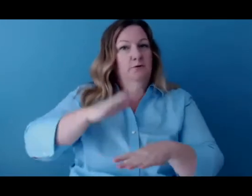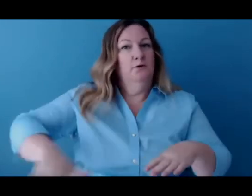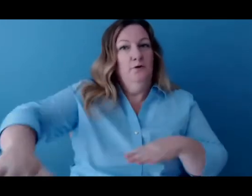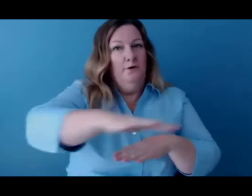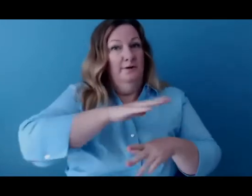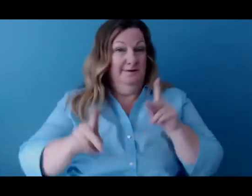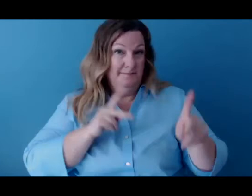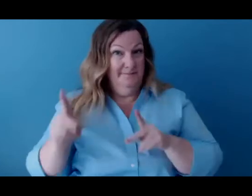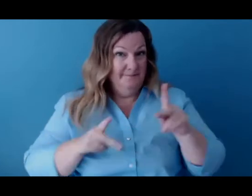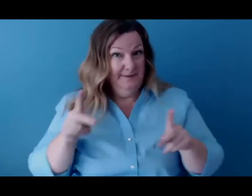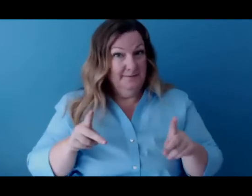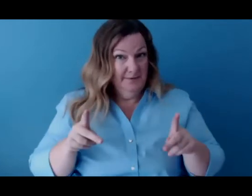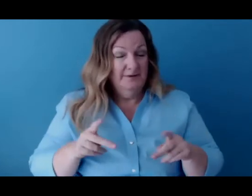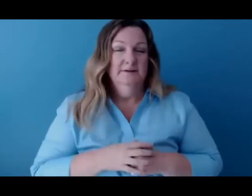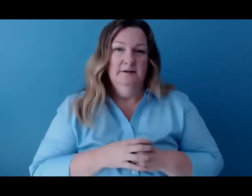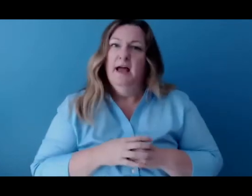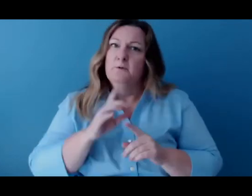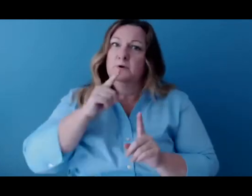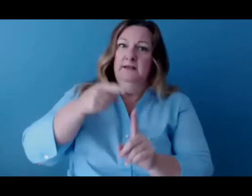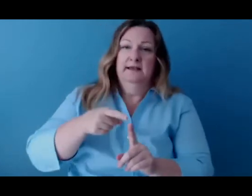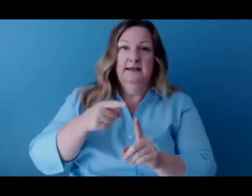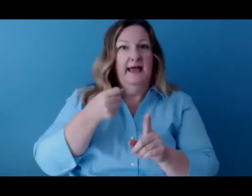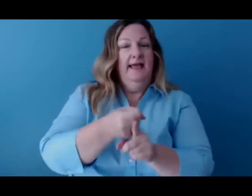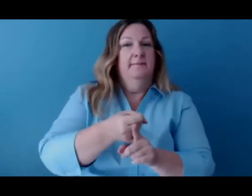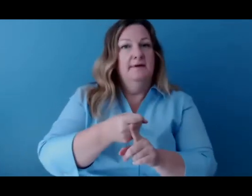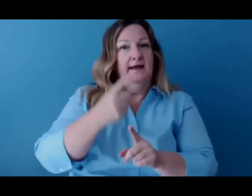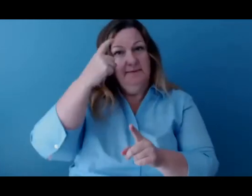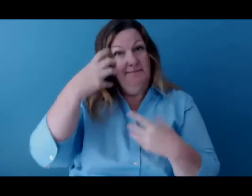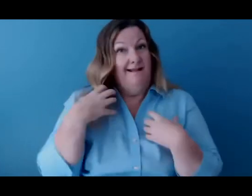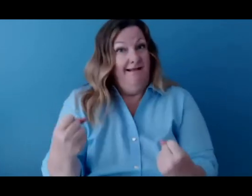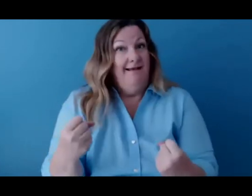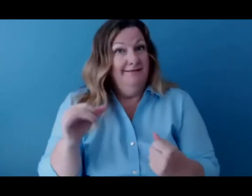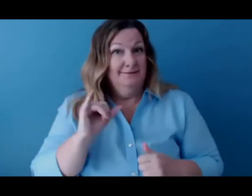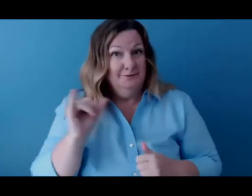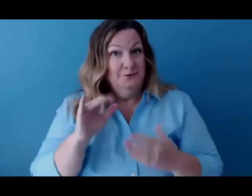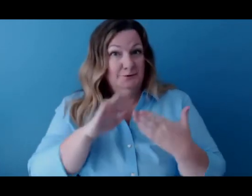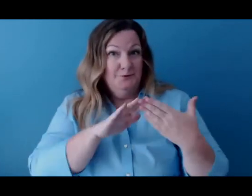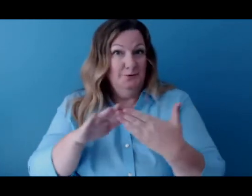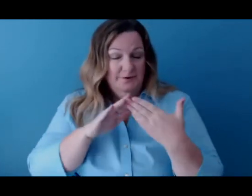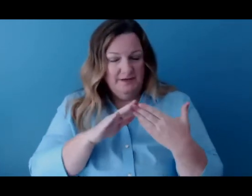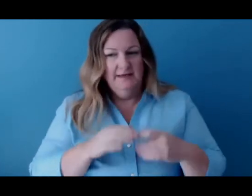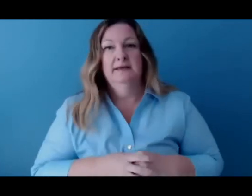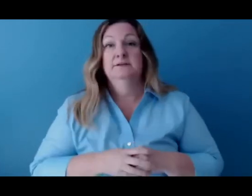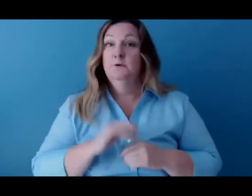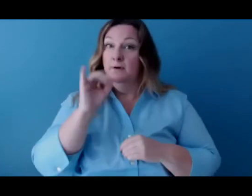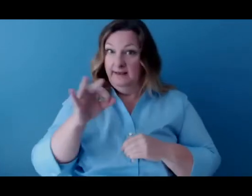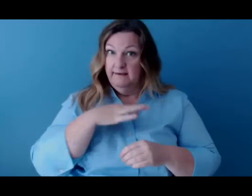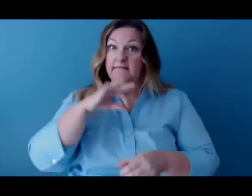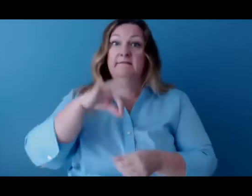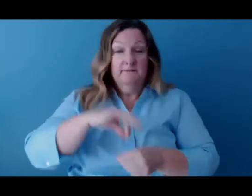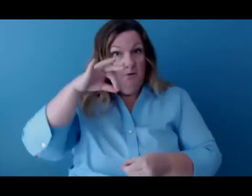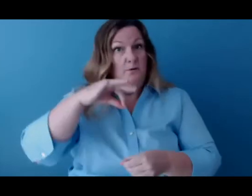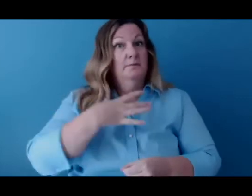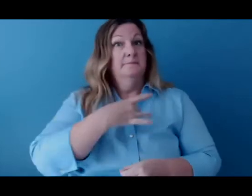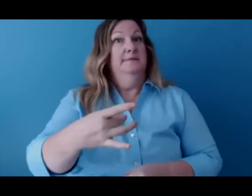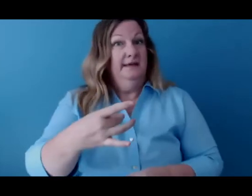especially in the mental health world. So I'm excited to be a part of that. And if I'm successful in this upcoming election, that